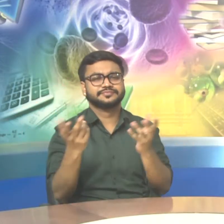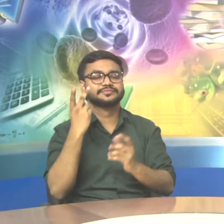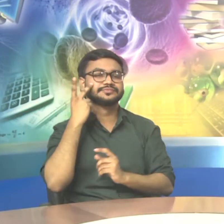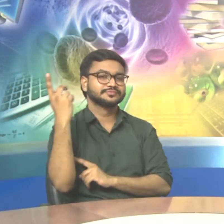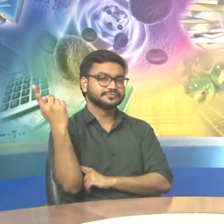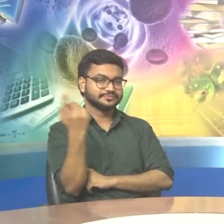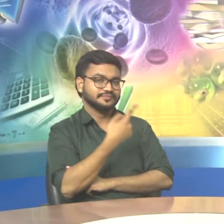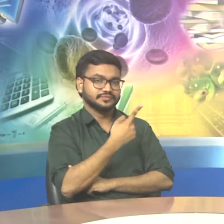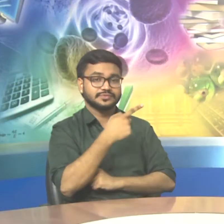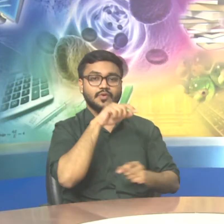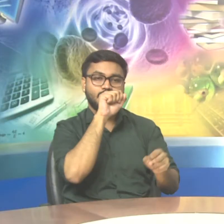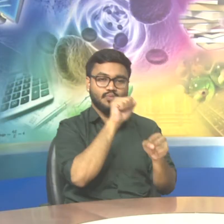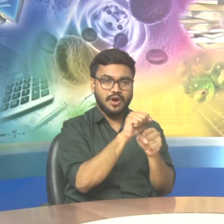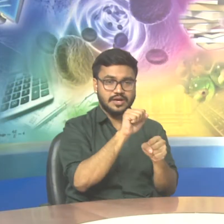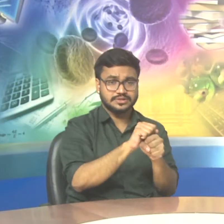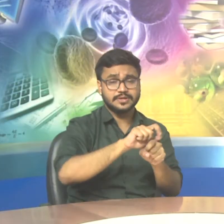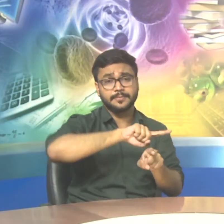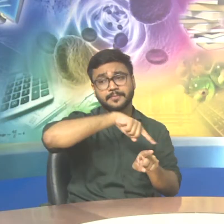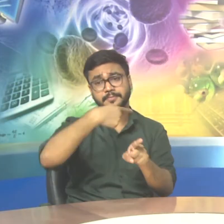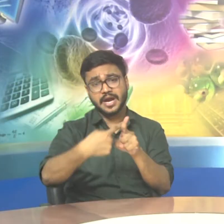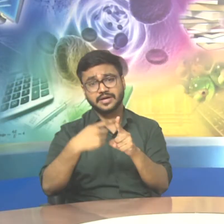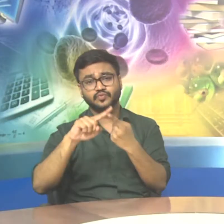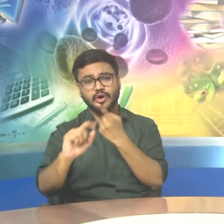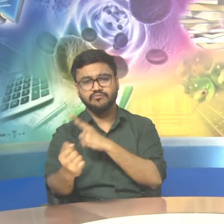13 Work and Energy.